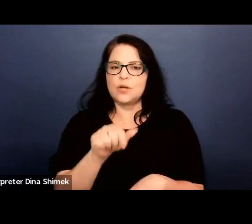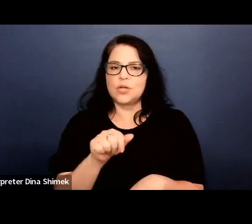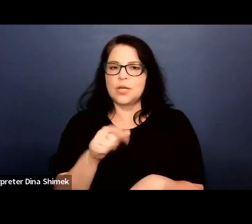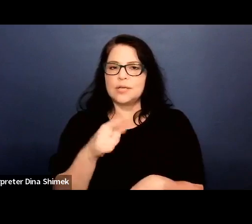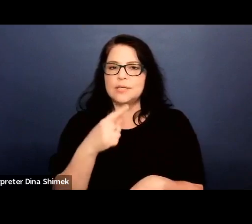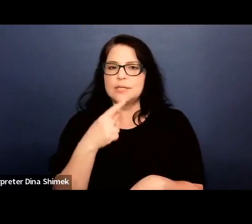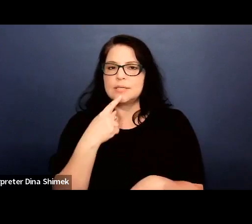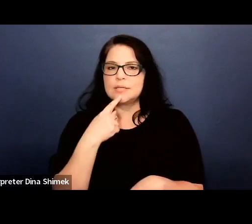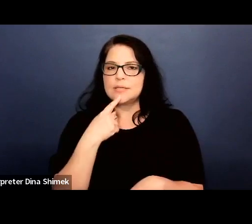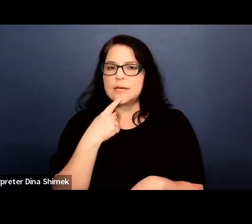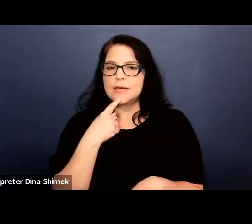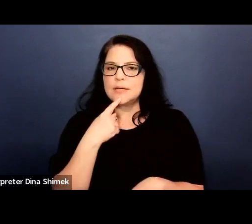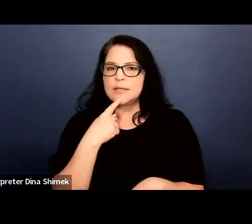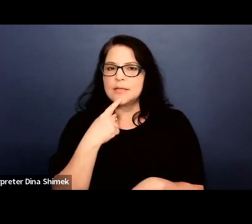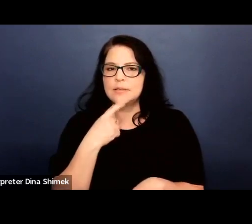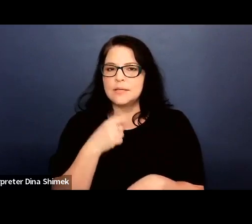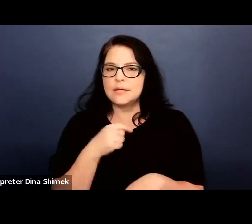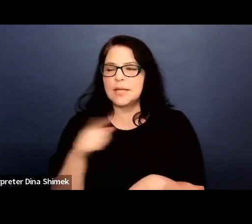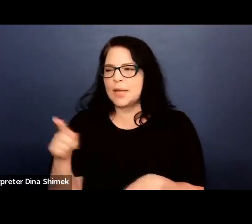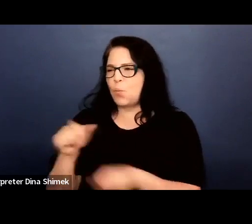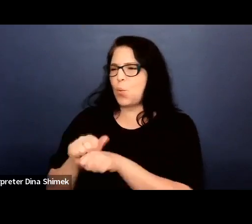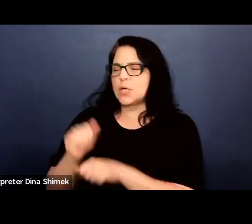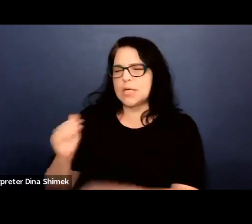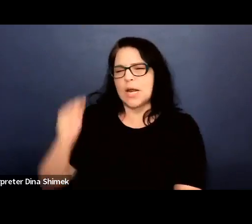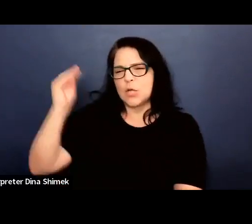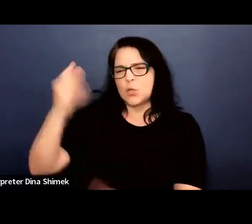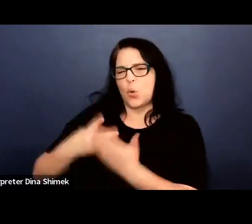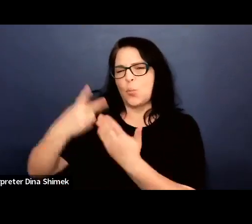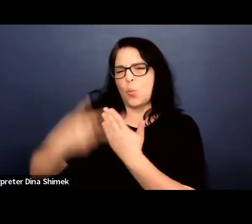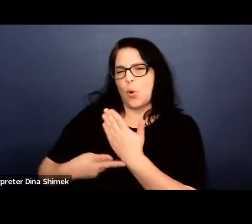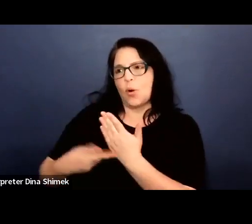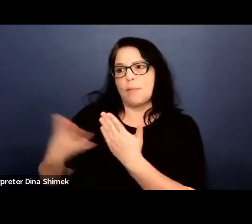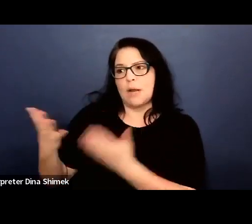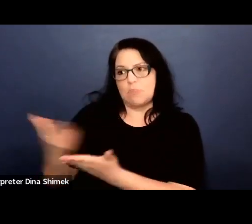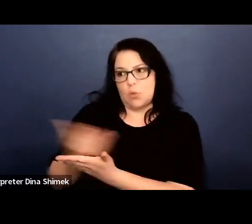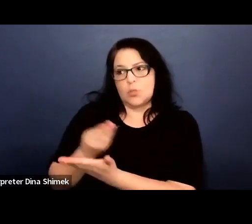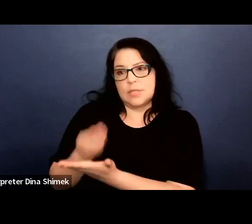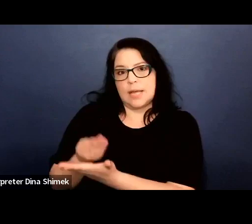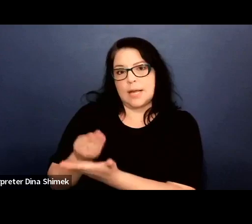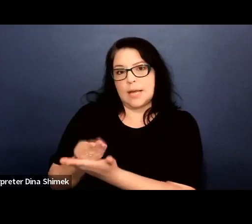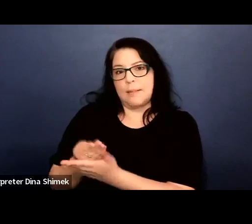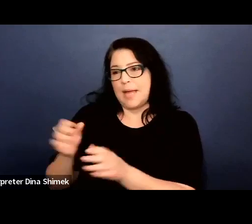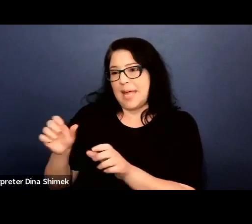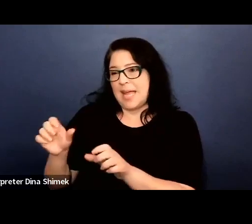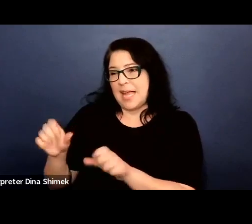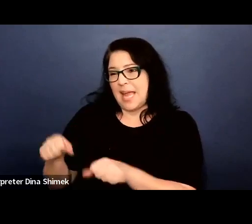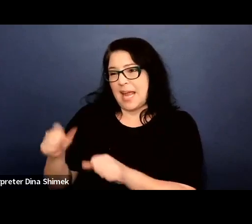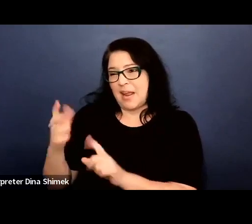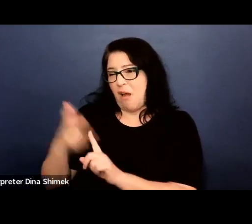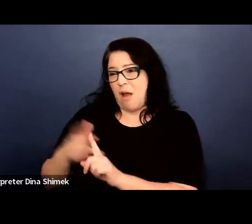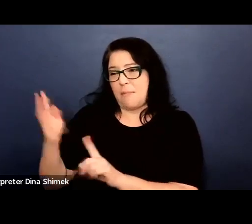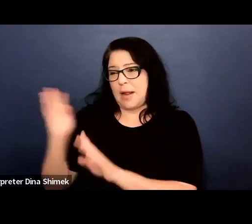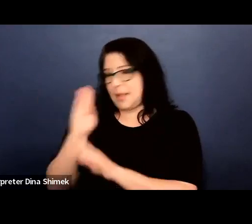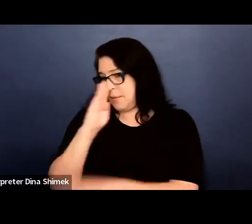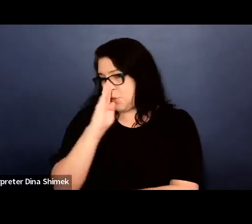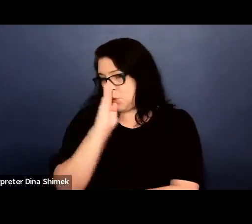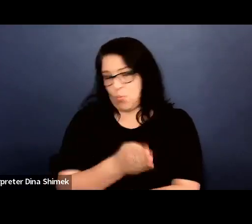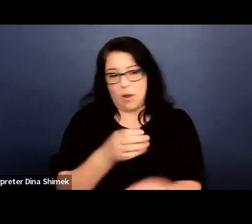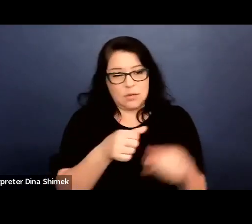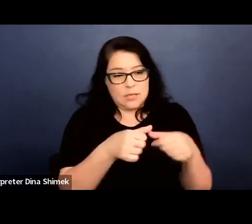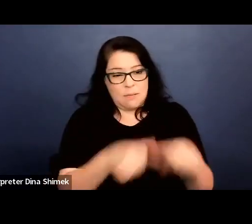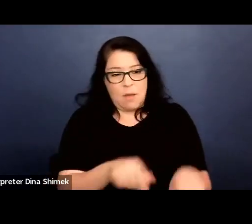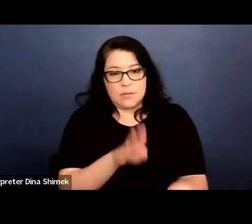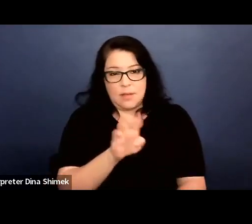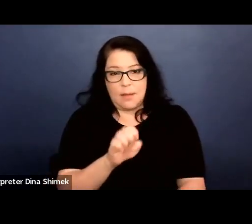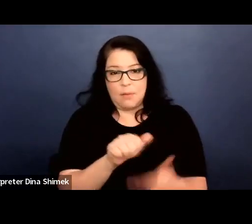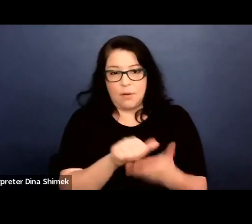does work at an adult program and receives income. Can his income be automatically deposited into his